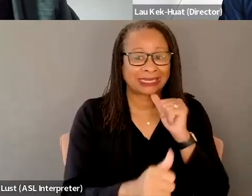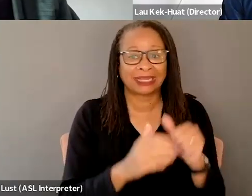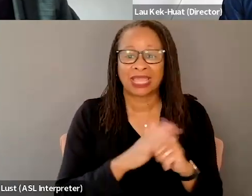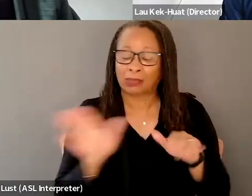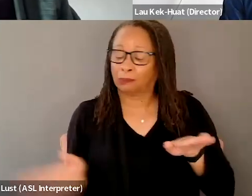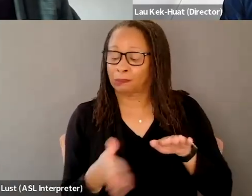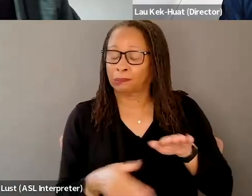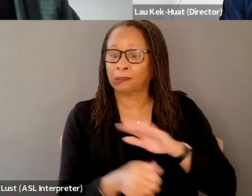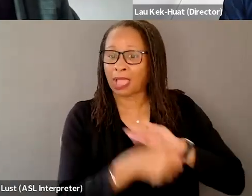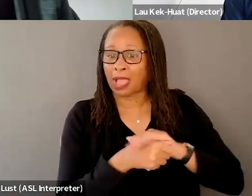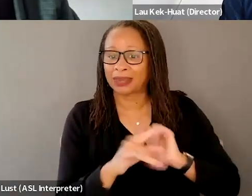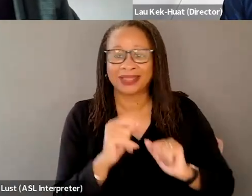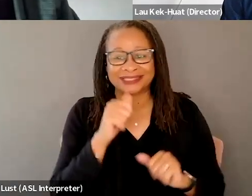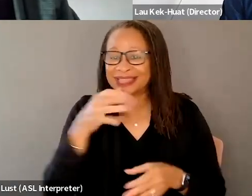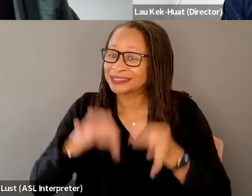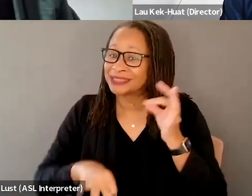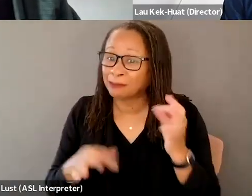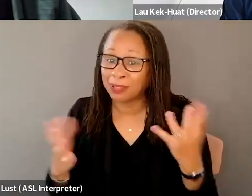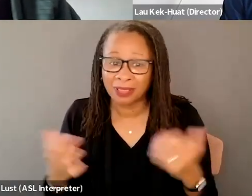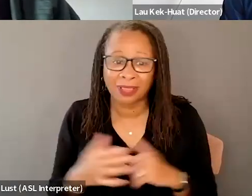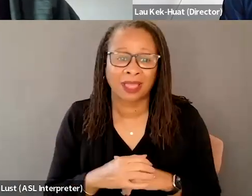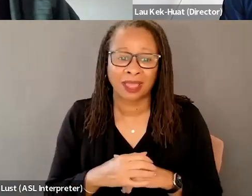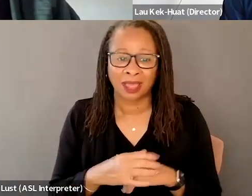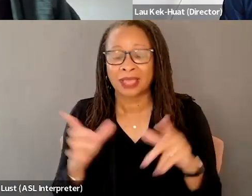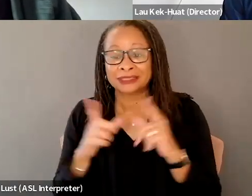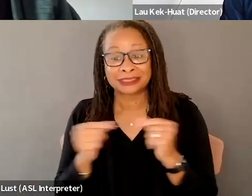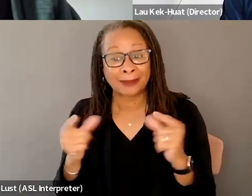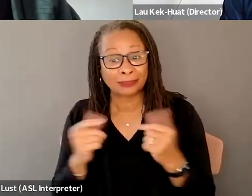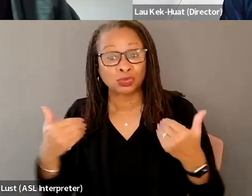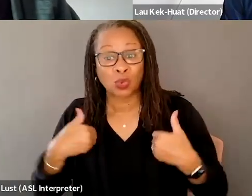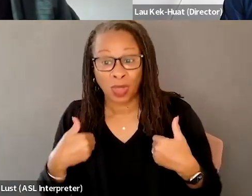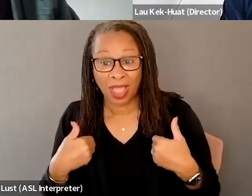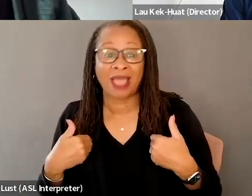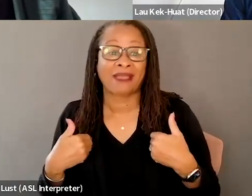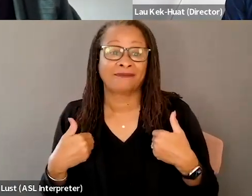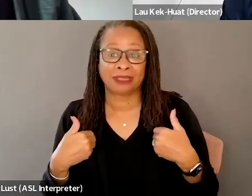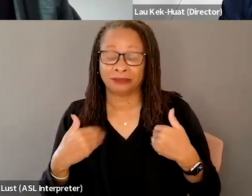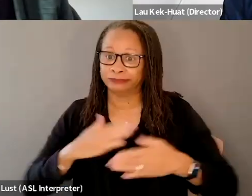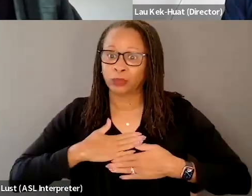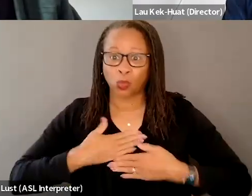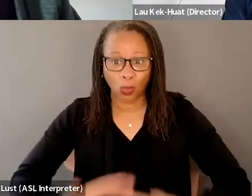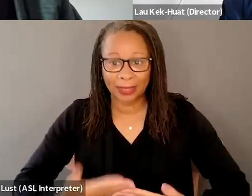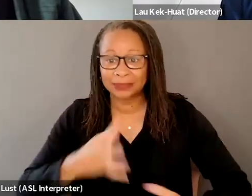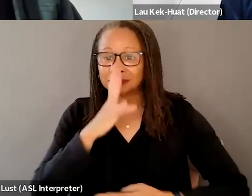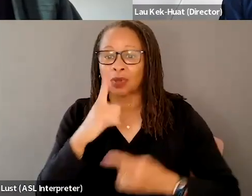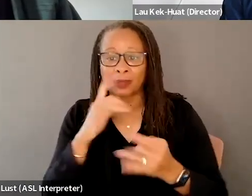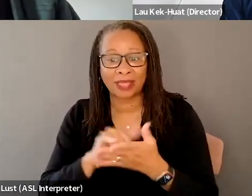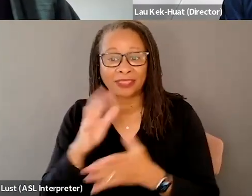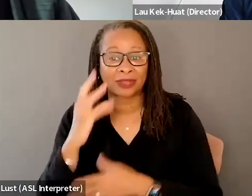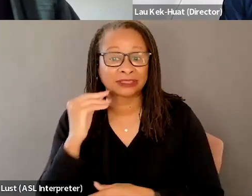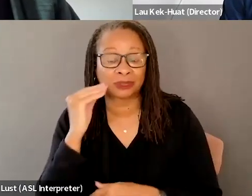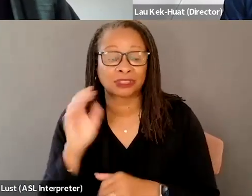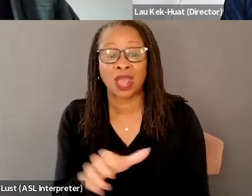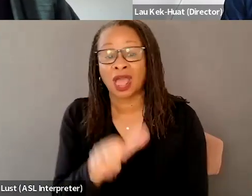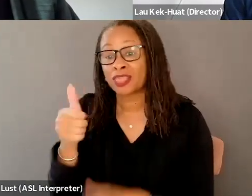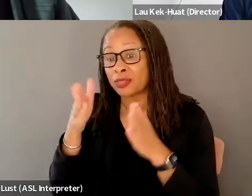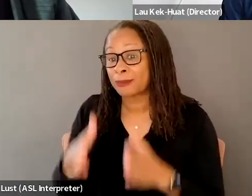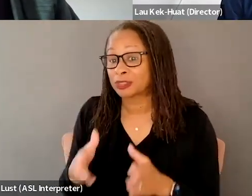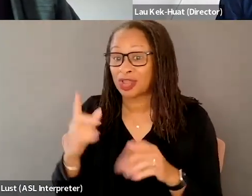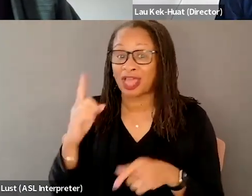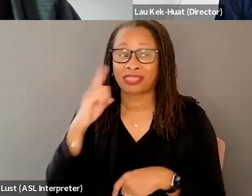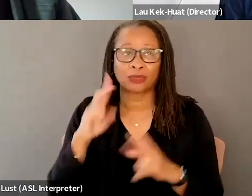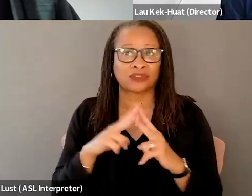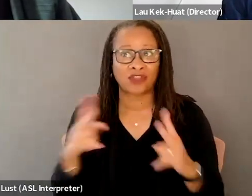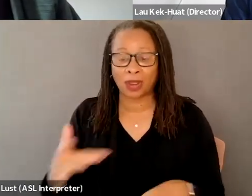that simple. There have yeah, always been Japanese who have been forthcoming. yeah, The other person I found very moving